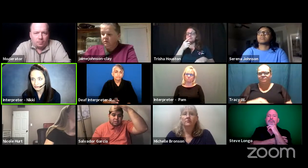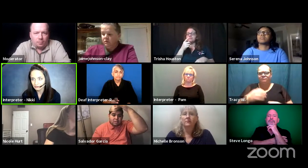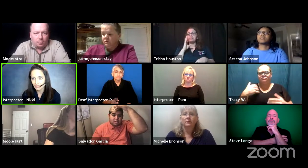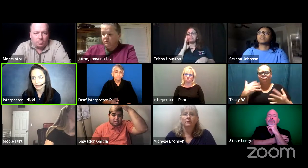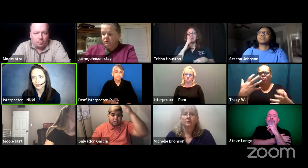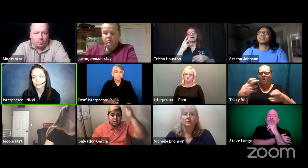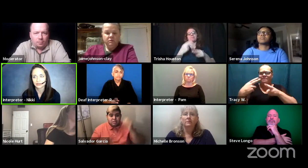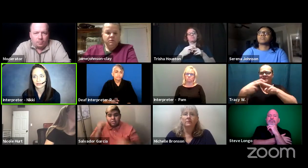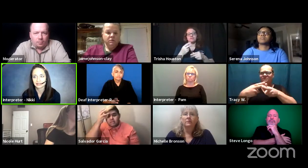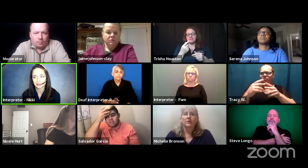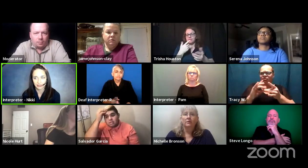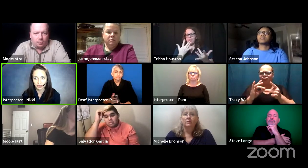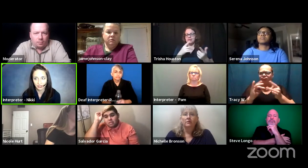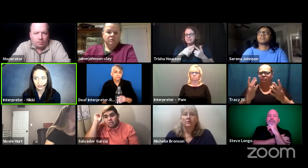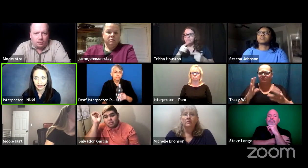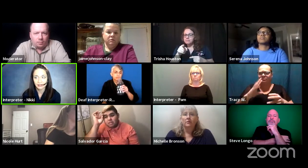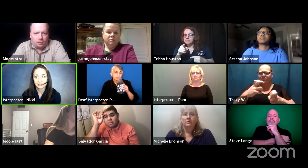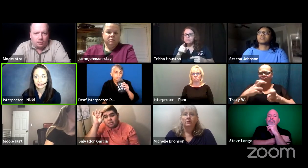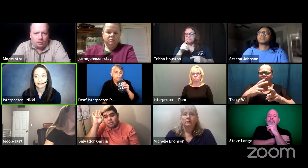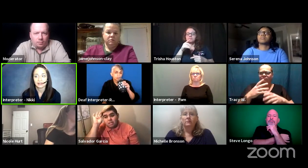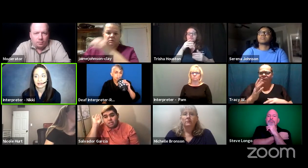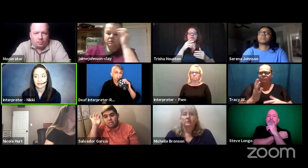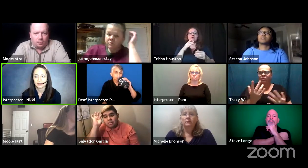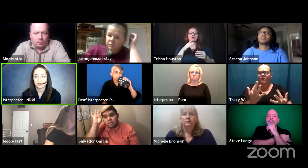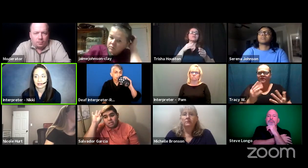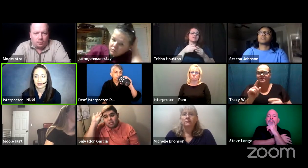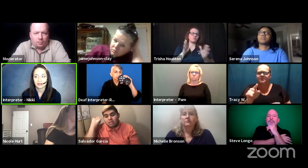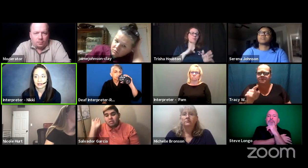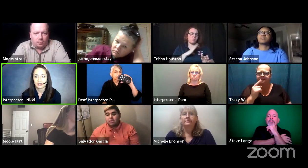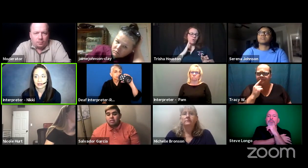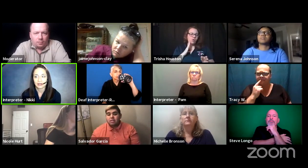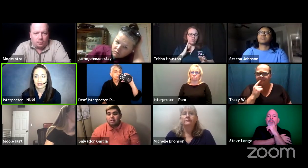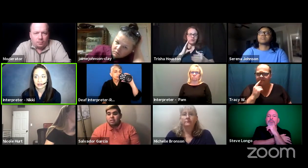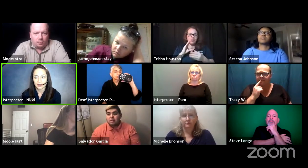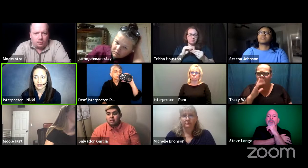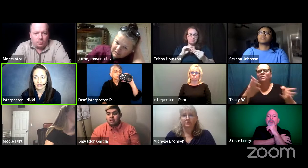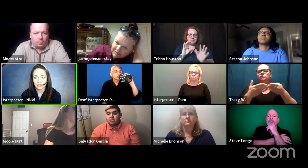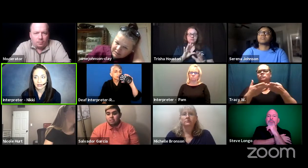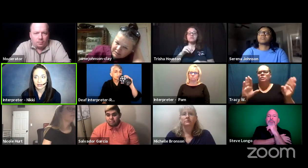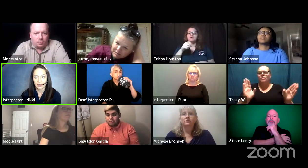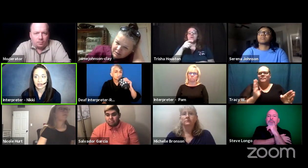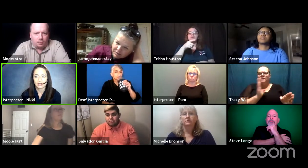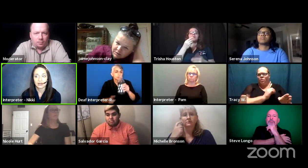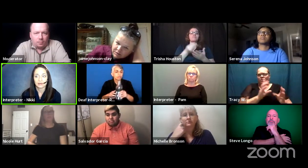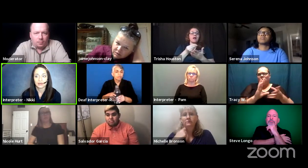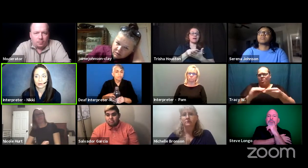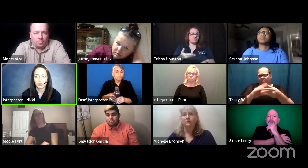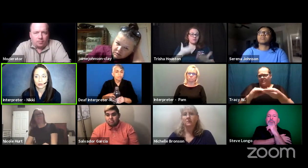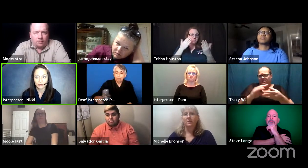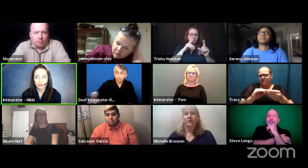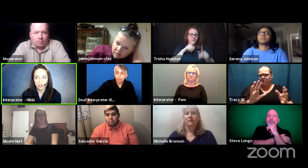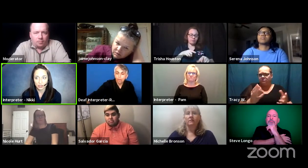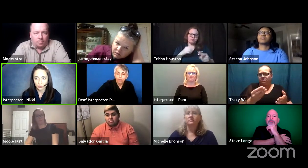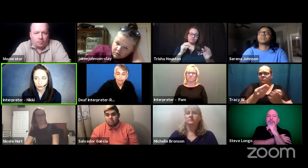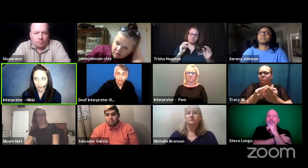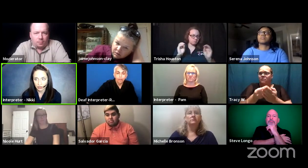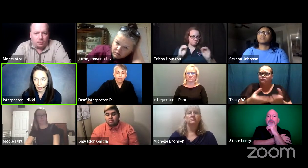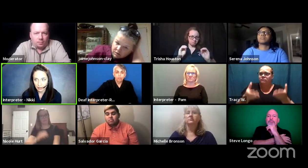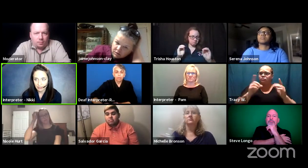I would also like to mention that we will move to general board comments.